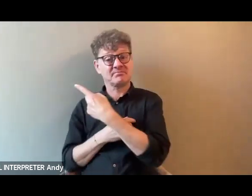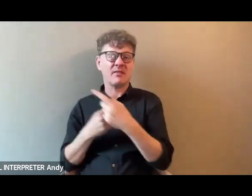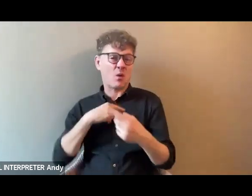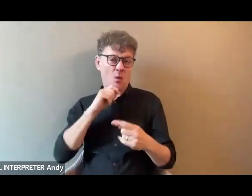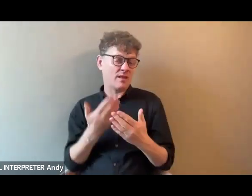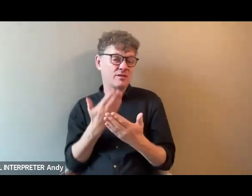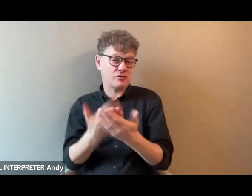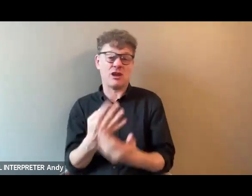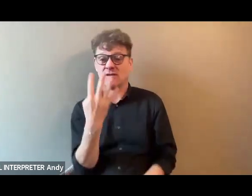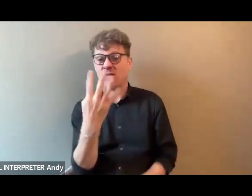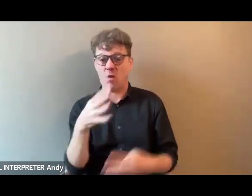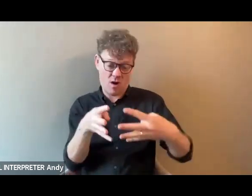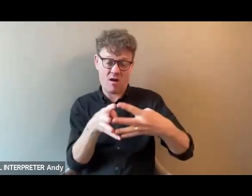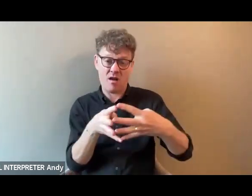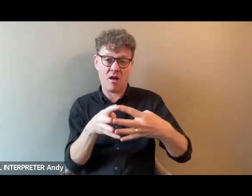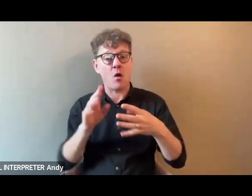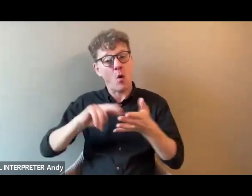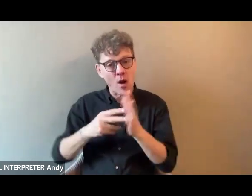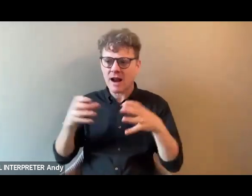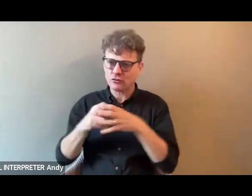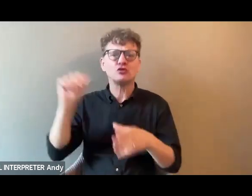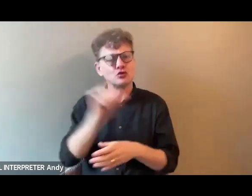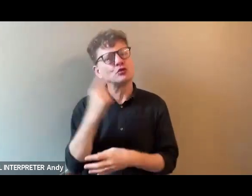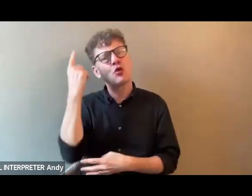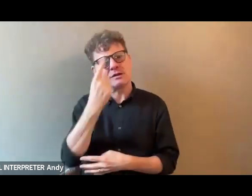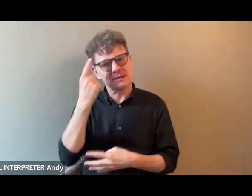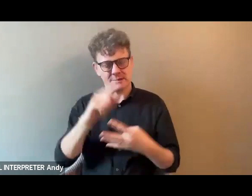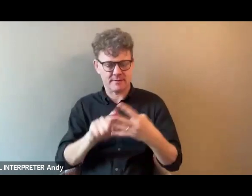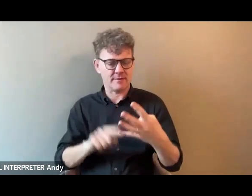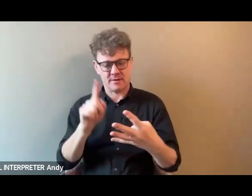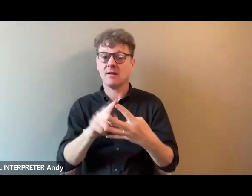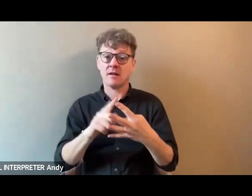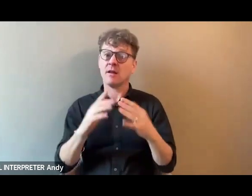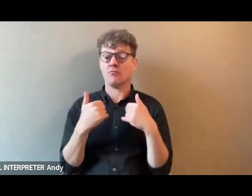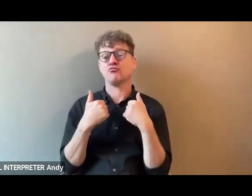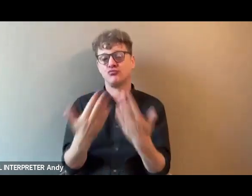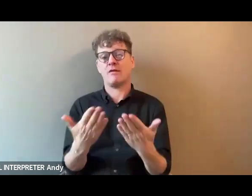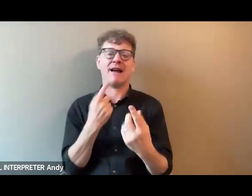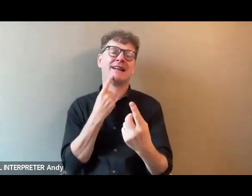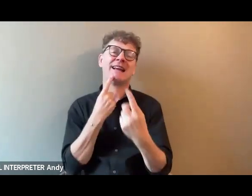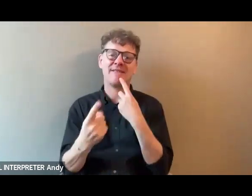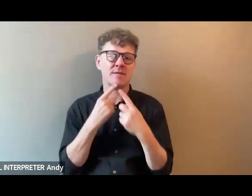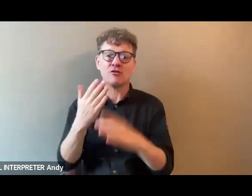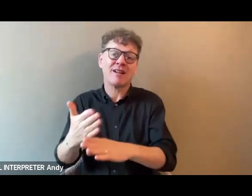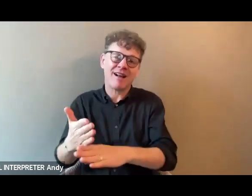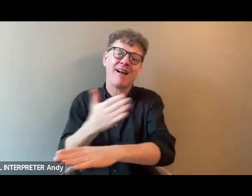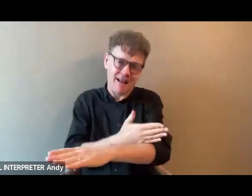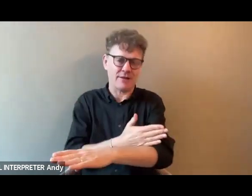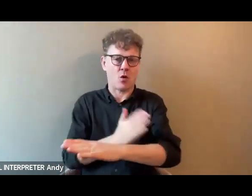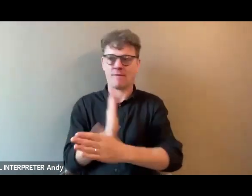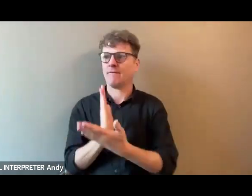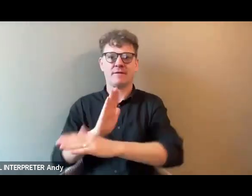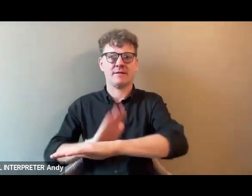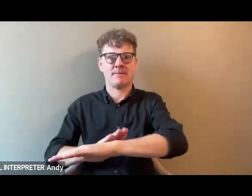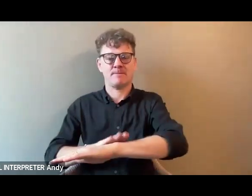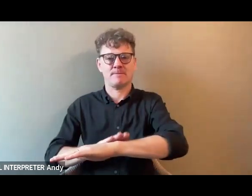4 things organizations should consider. So the first one is providing information ahead of time,